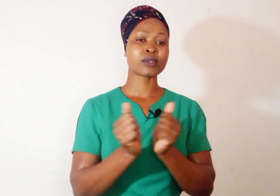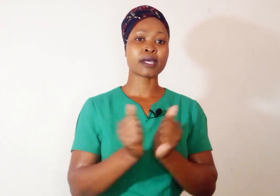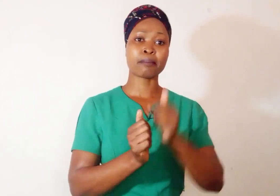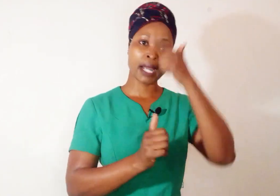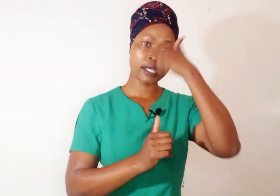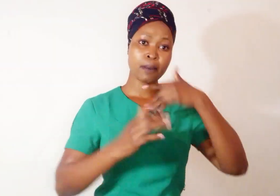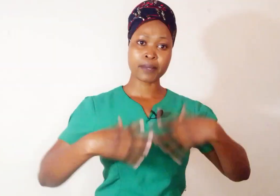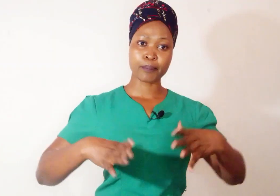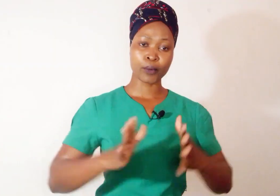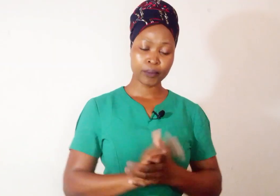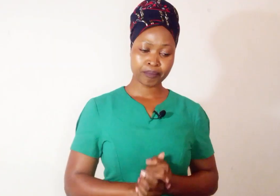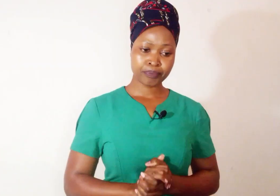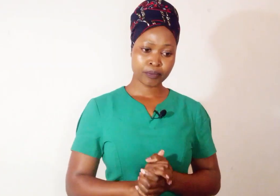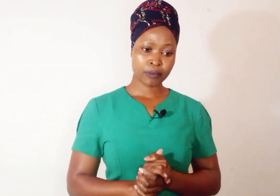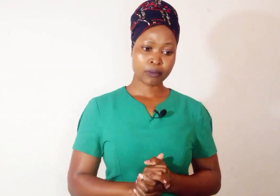the blind people,